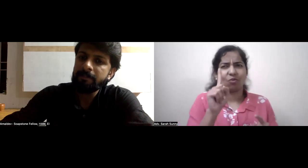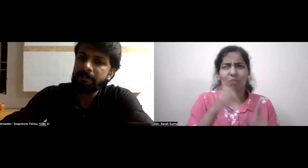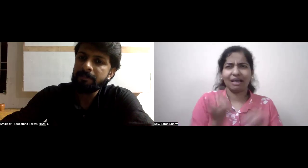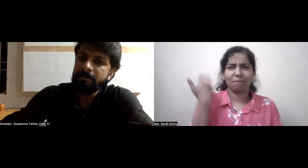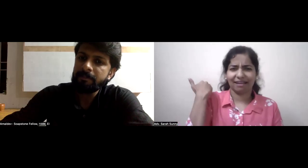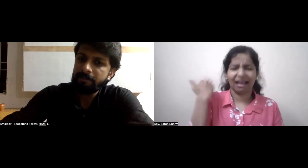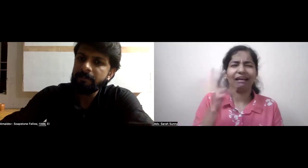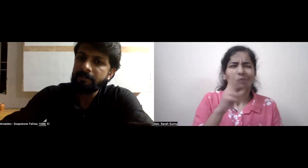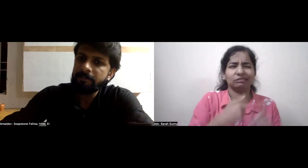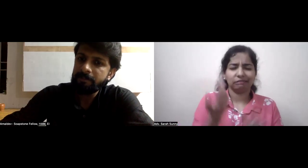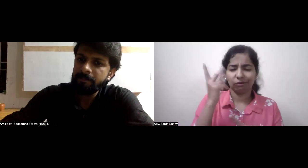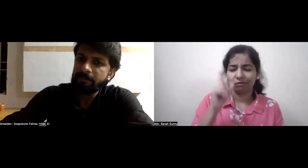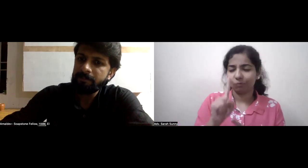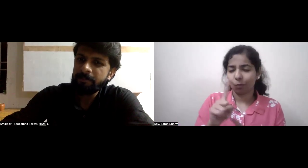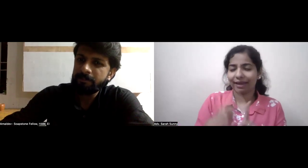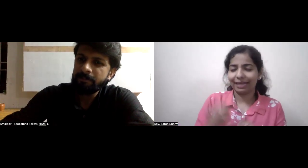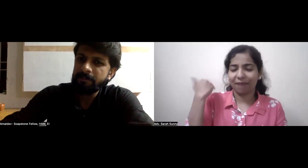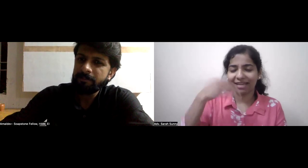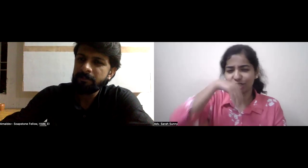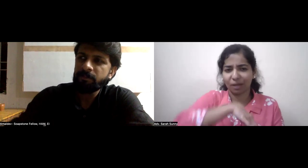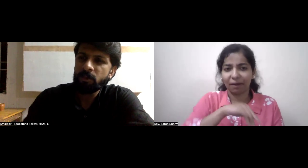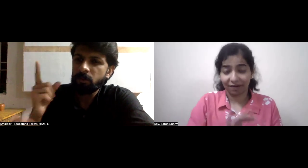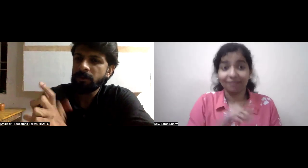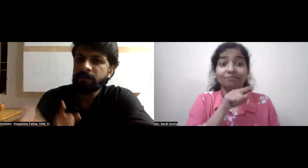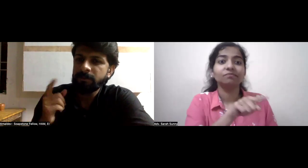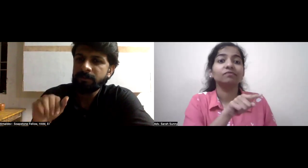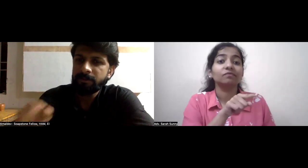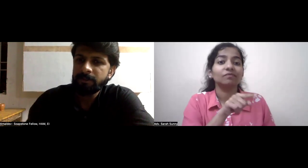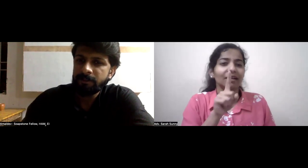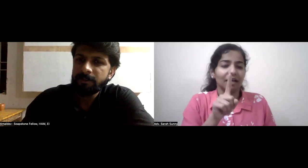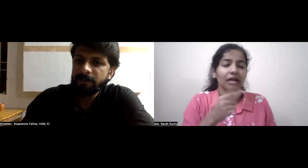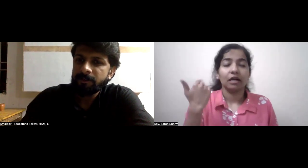and a half or so. And then about a year or two ago,